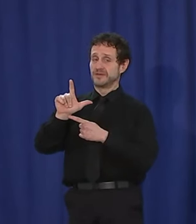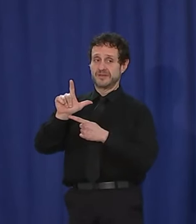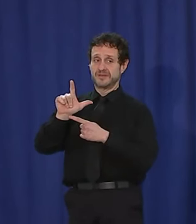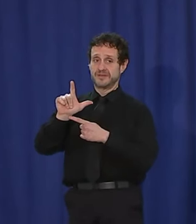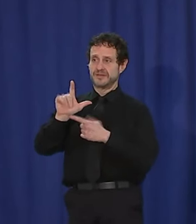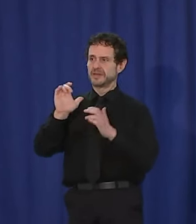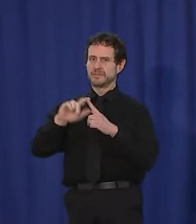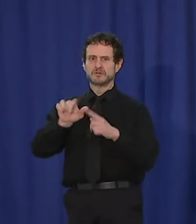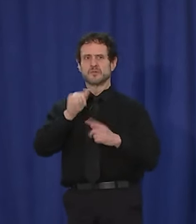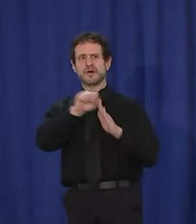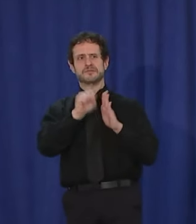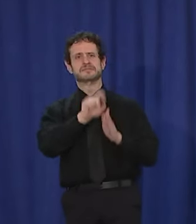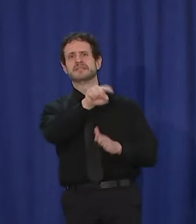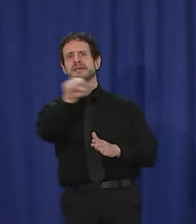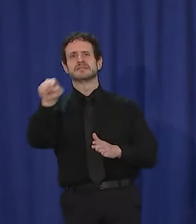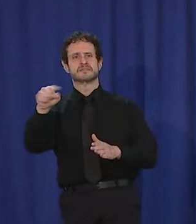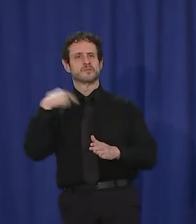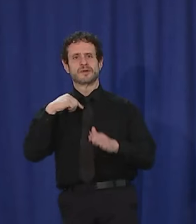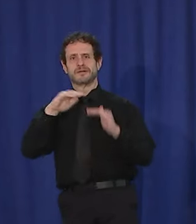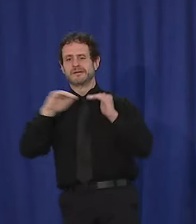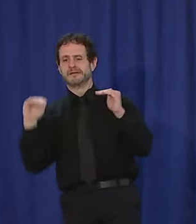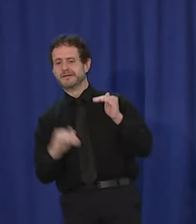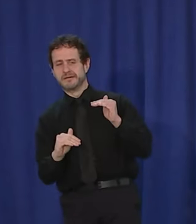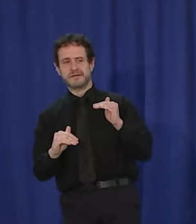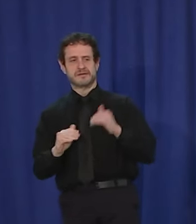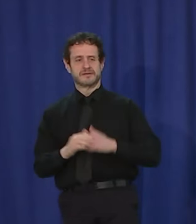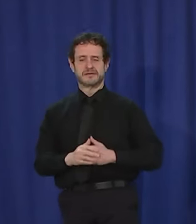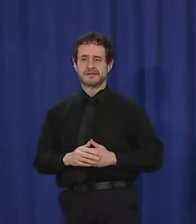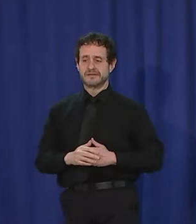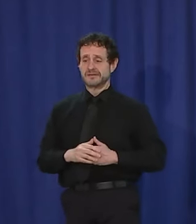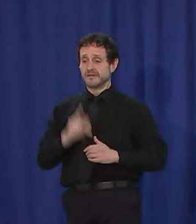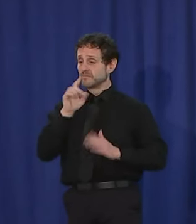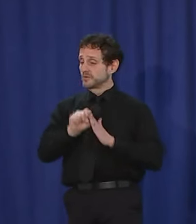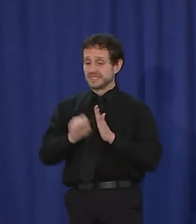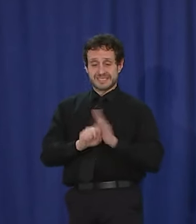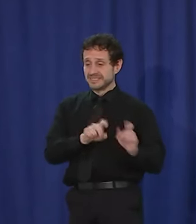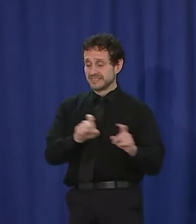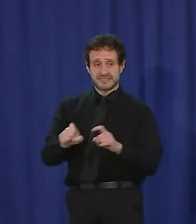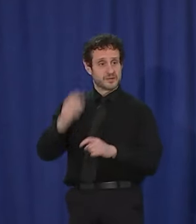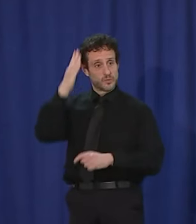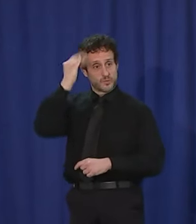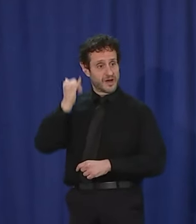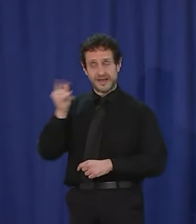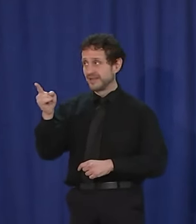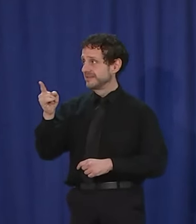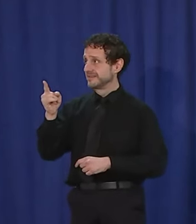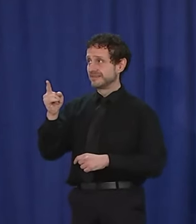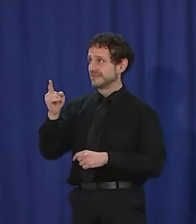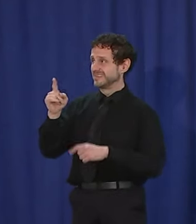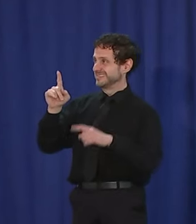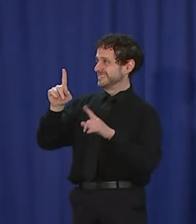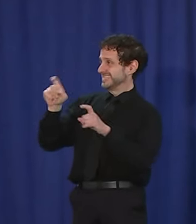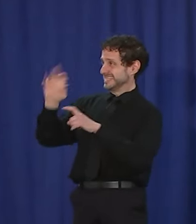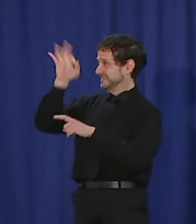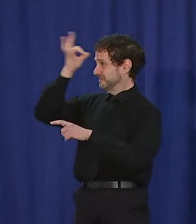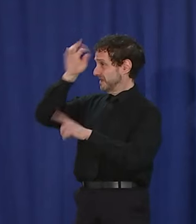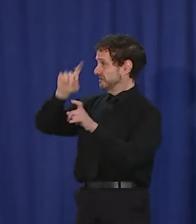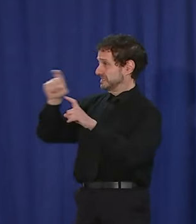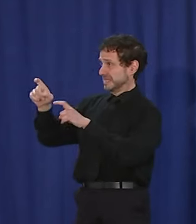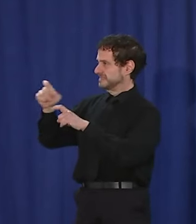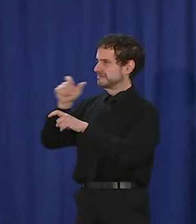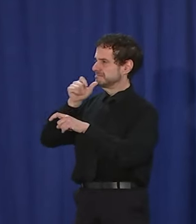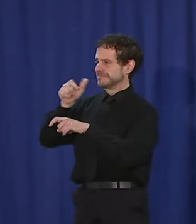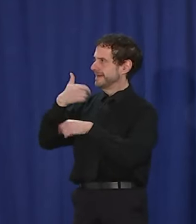all of our neighbors, and certainly we're in the bottom tier of states that are doing testing because of the availability. It's not for lack